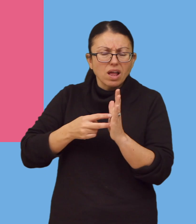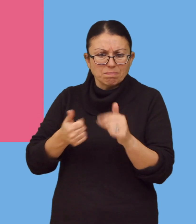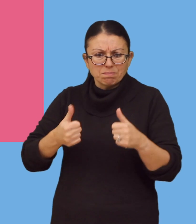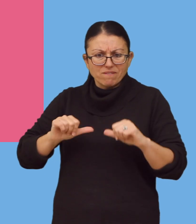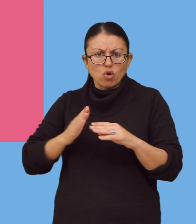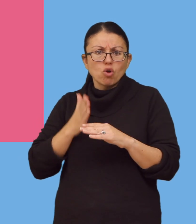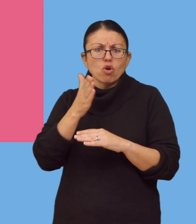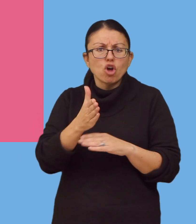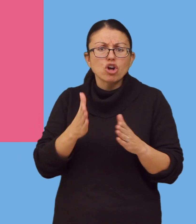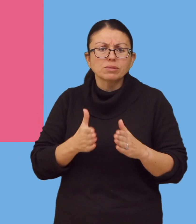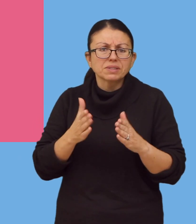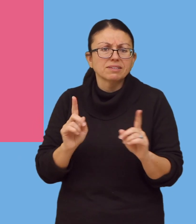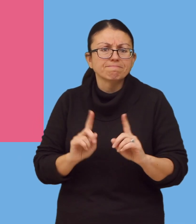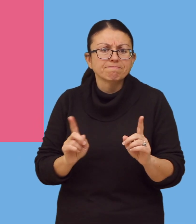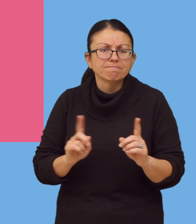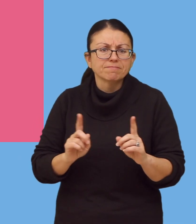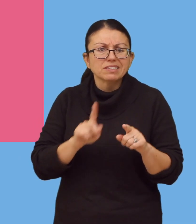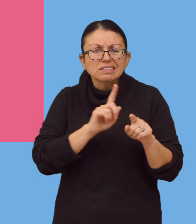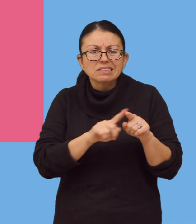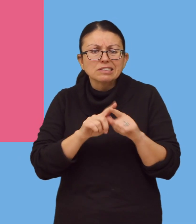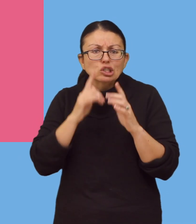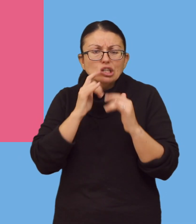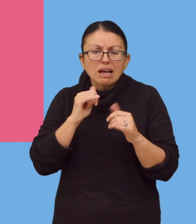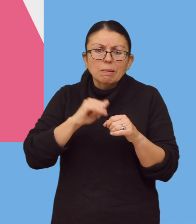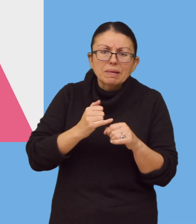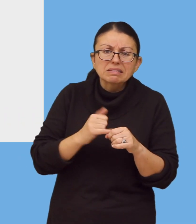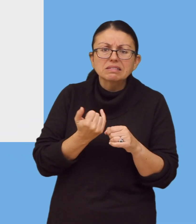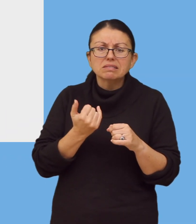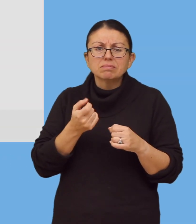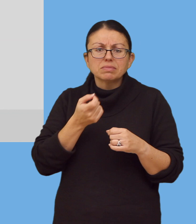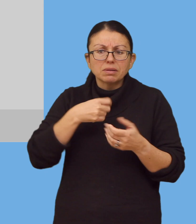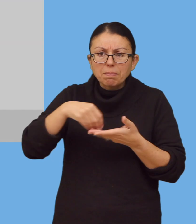from surgery and your anaesthetic, as well as any choices you have.